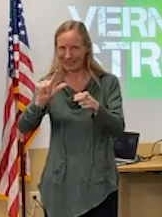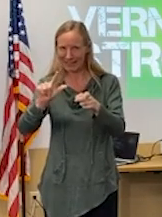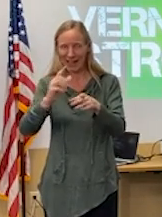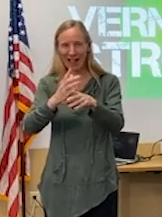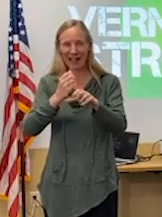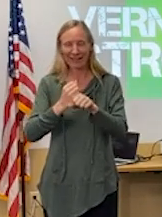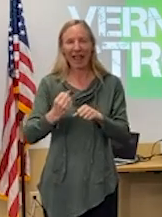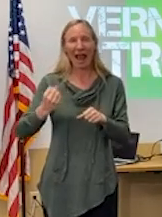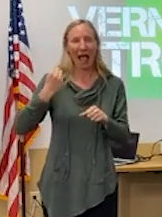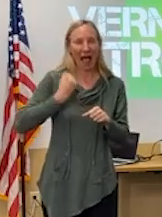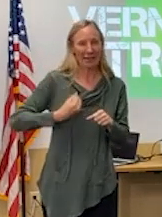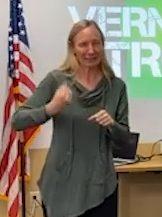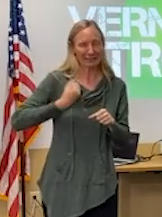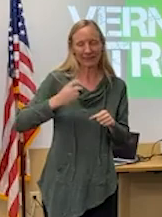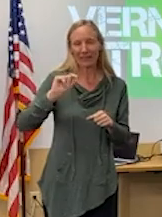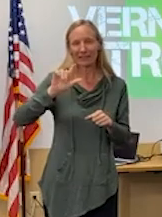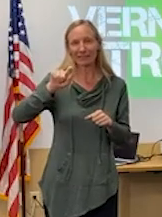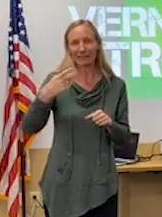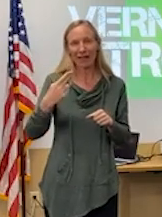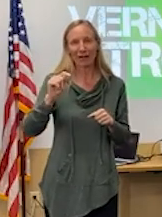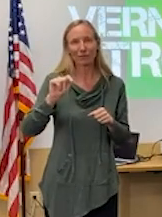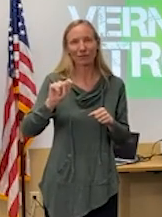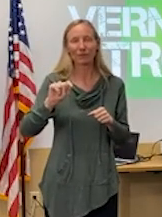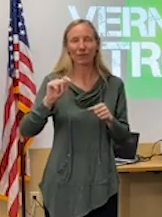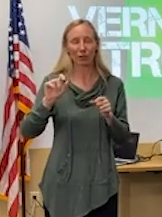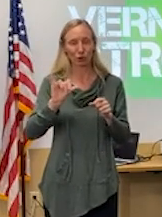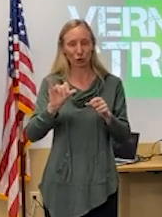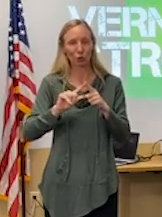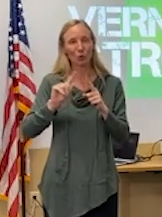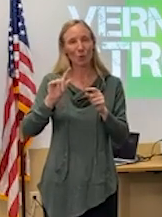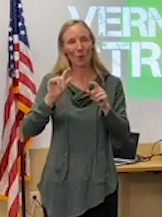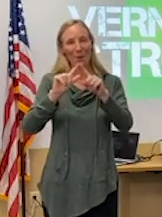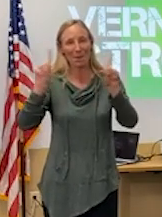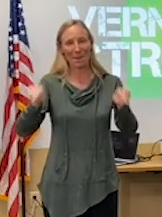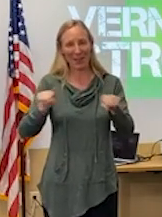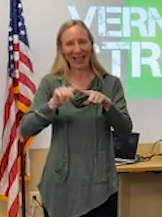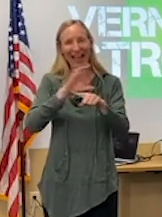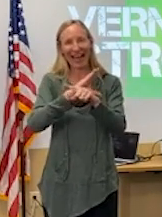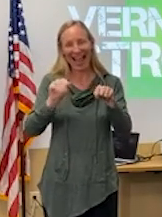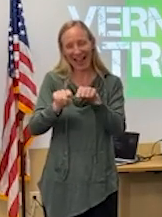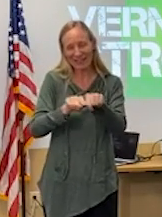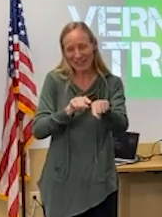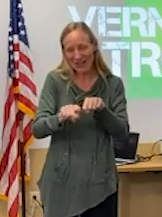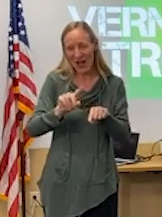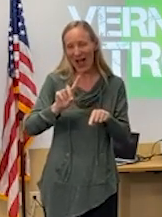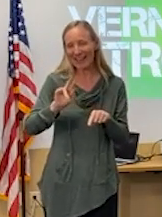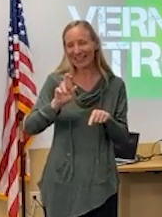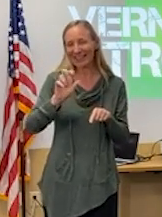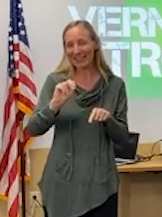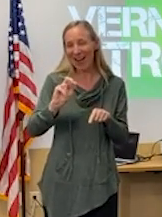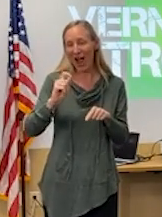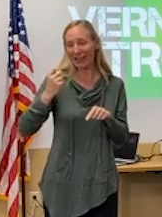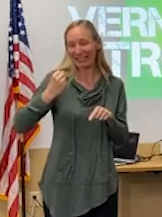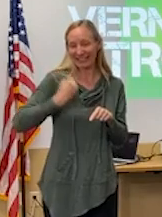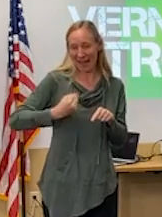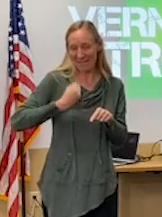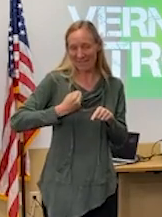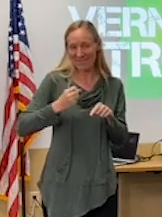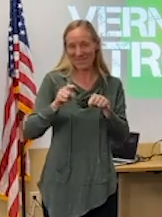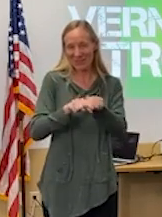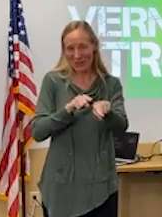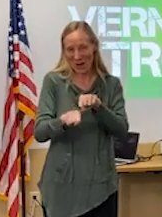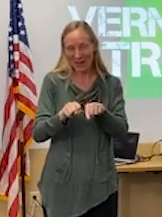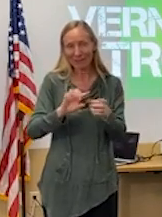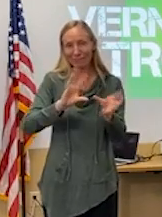a Tough 2 plate and a pair of Darn Tough Vermont Strong socks for $70. We've